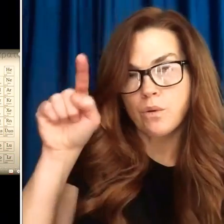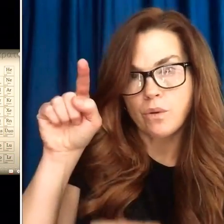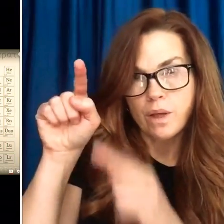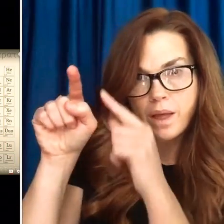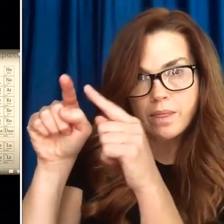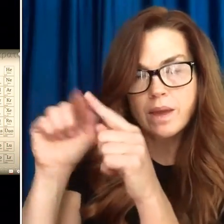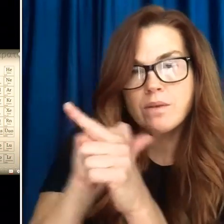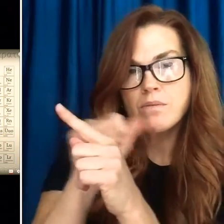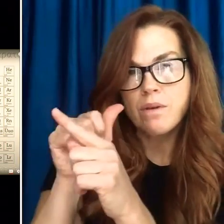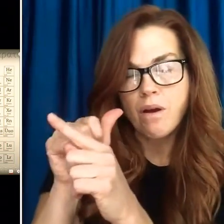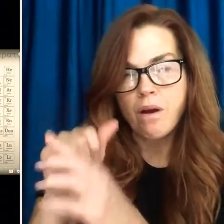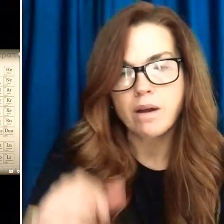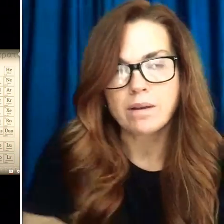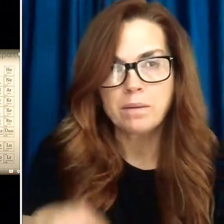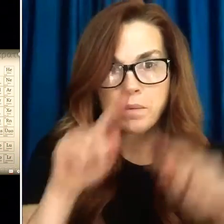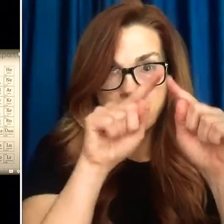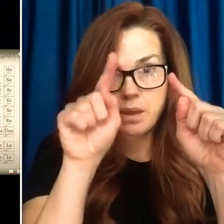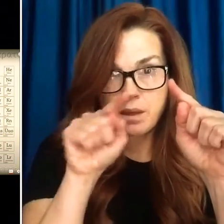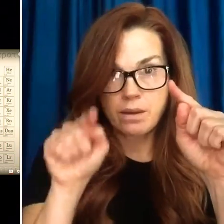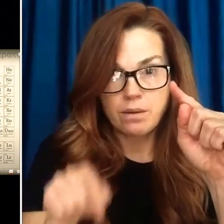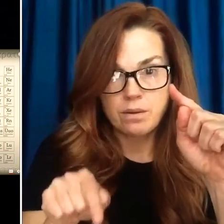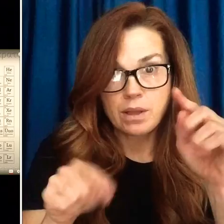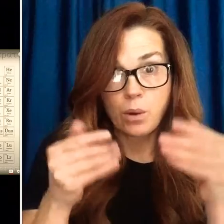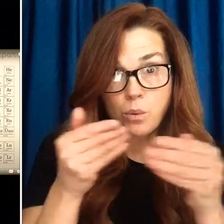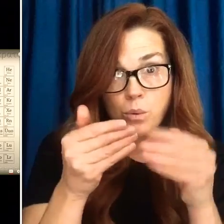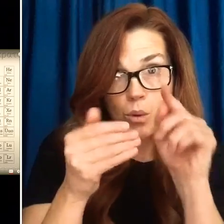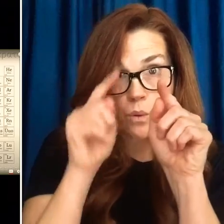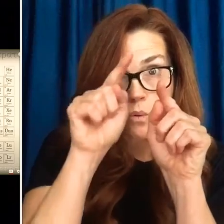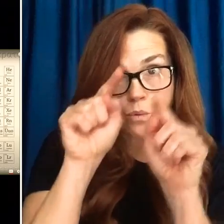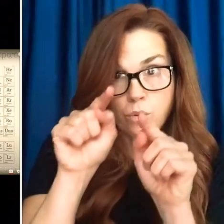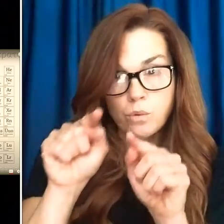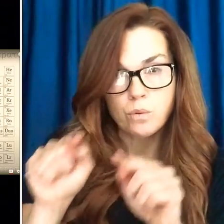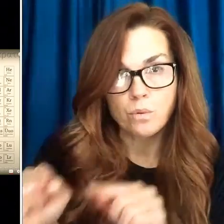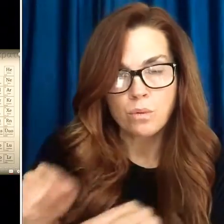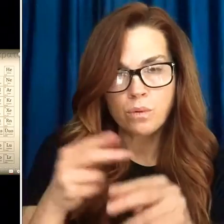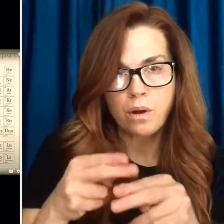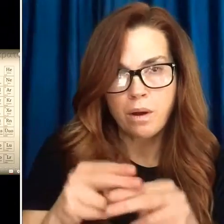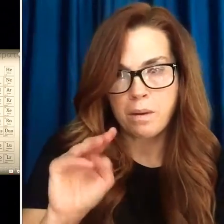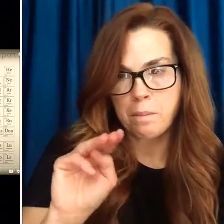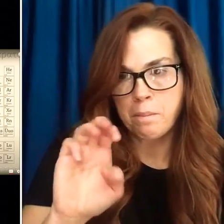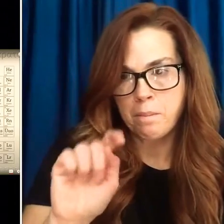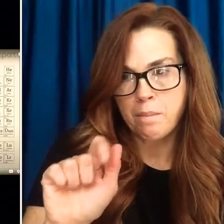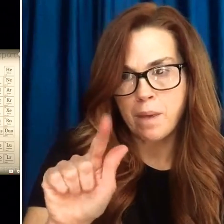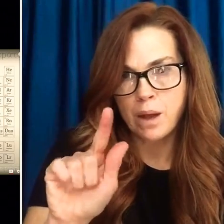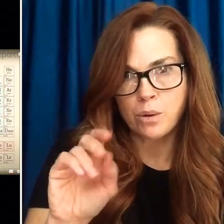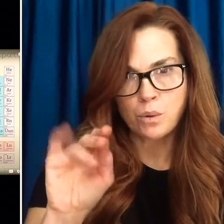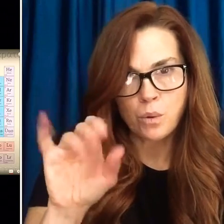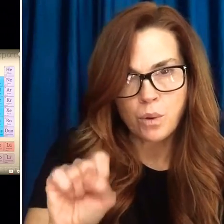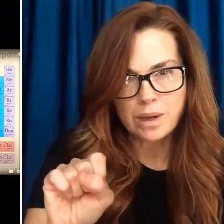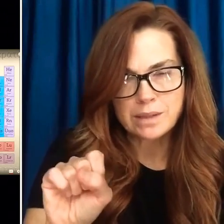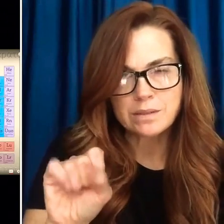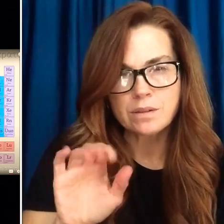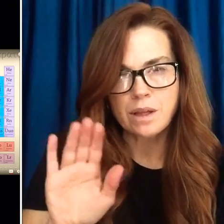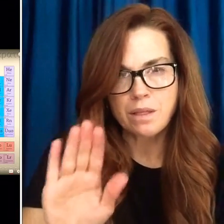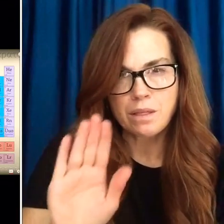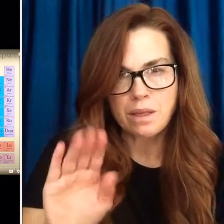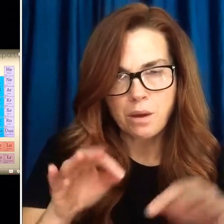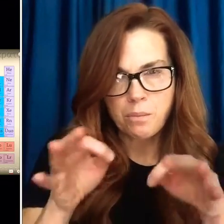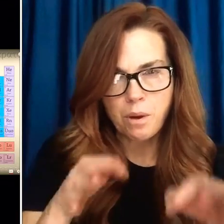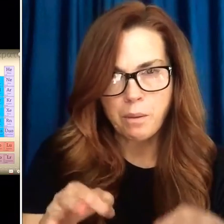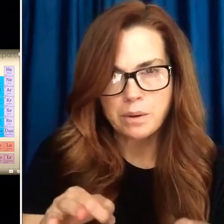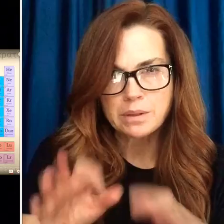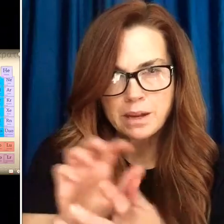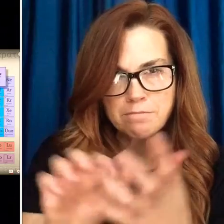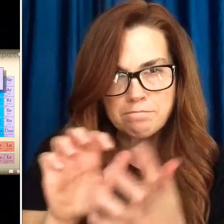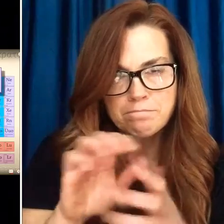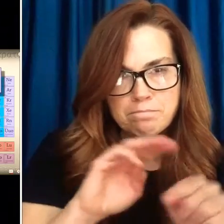often called metalloids, and they have properties that fall between metals and nonmetals. Notice that